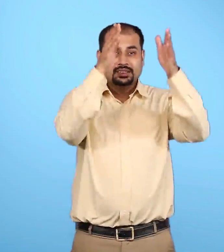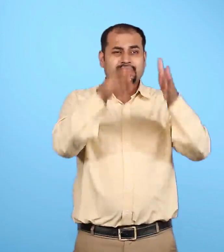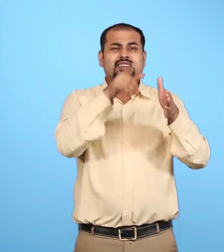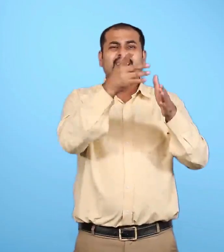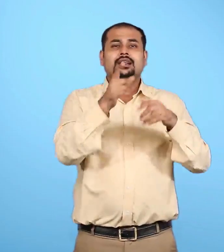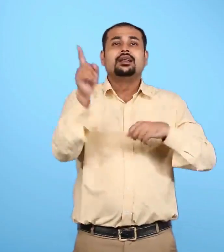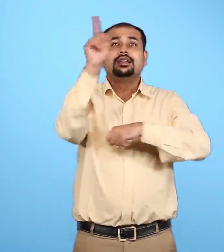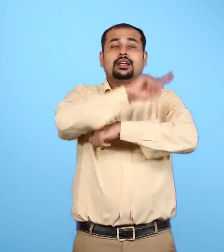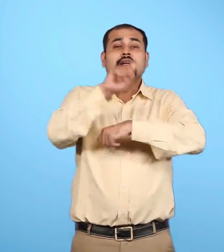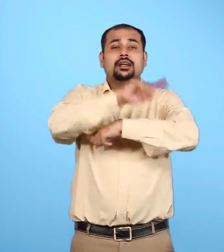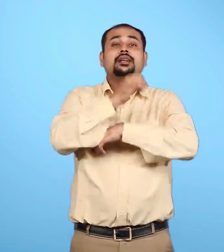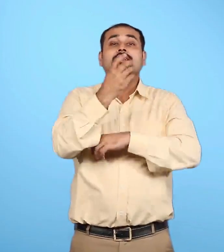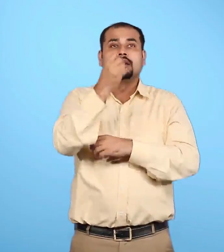Column 1 tells day.